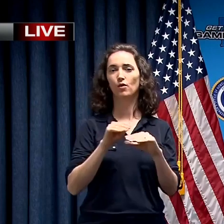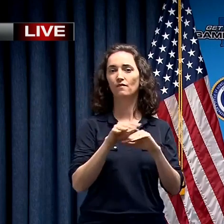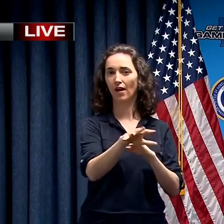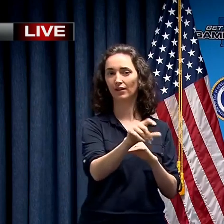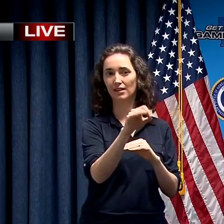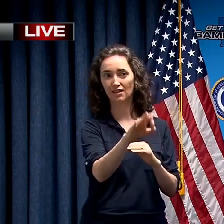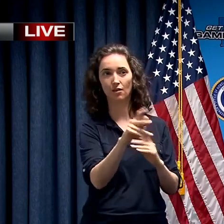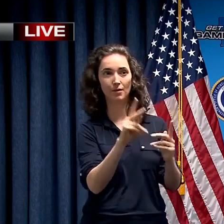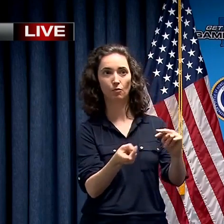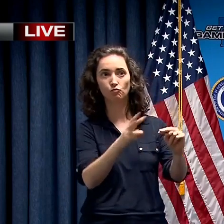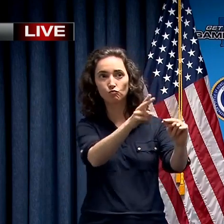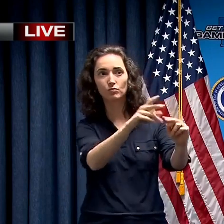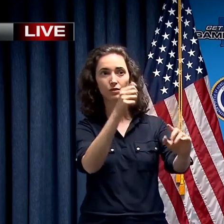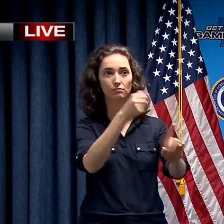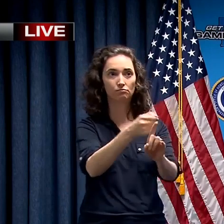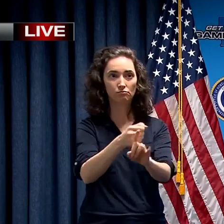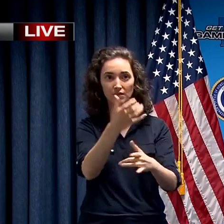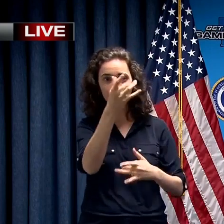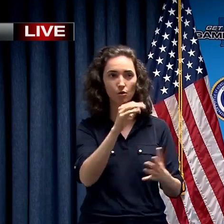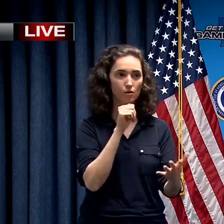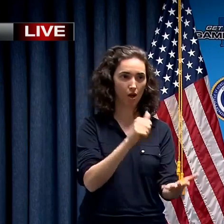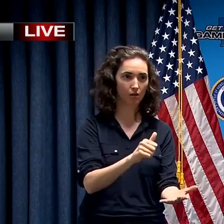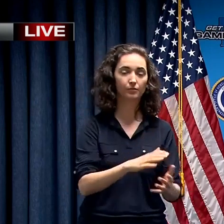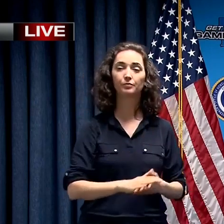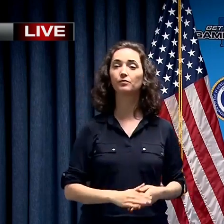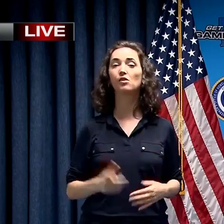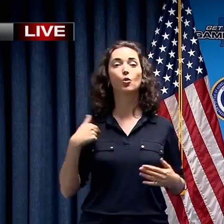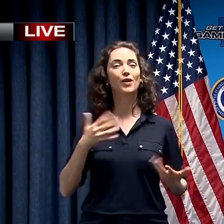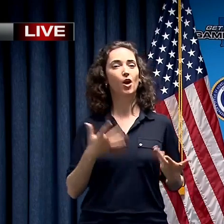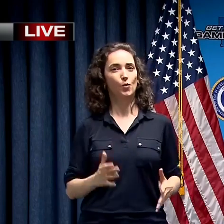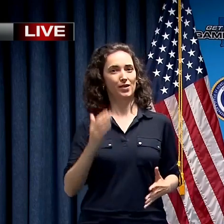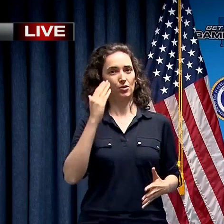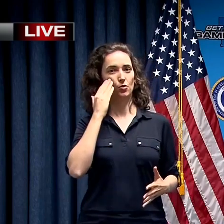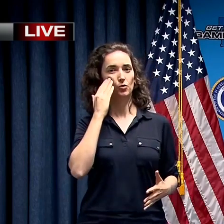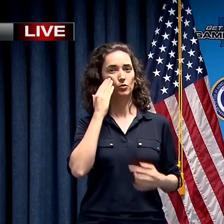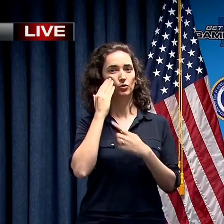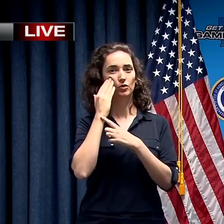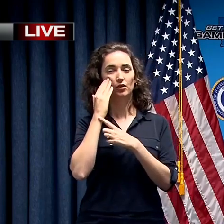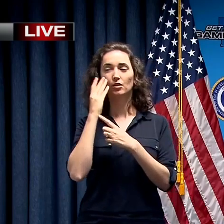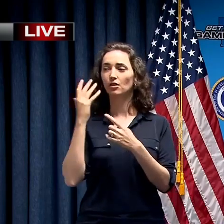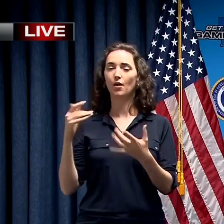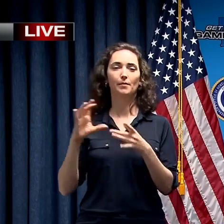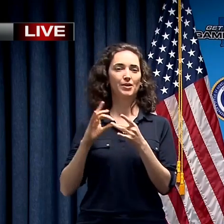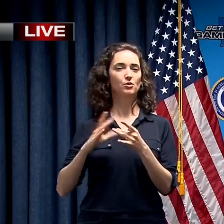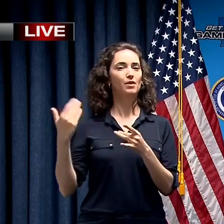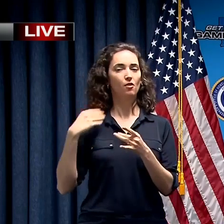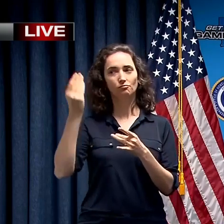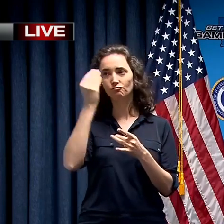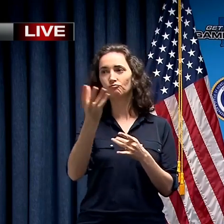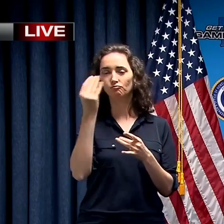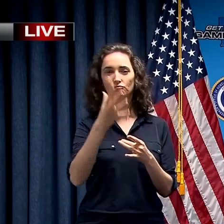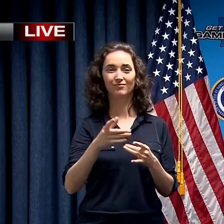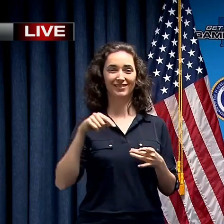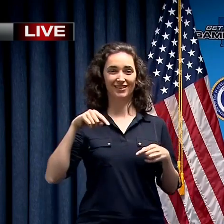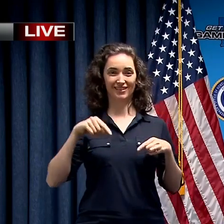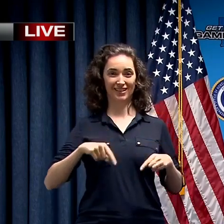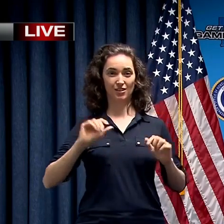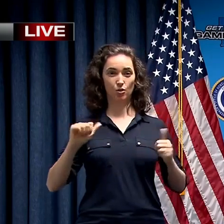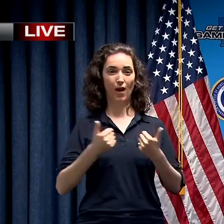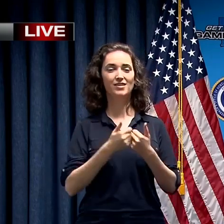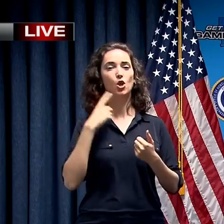and have been telling people for a long time that getting through this crisis would resemble a marathon, not a sprint. So I'm